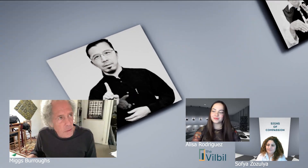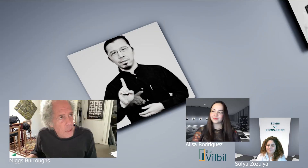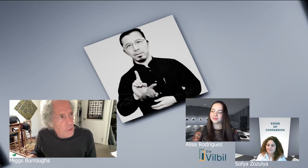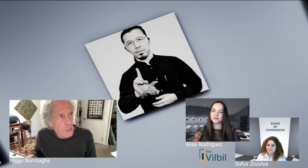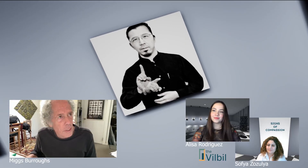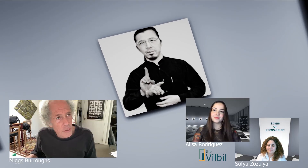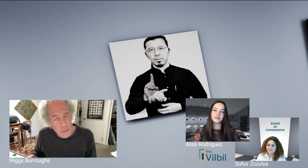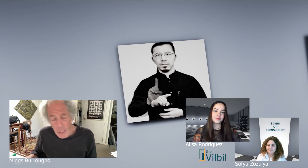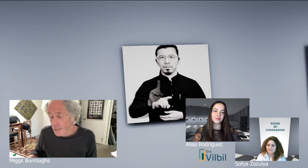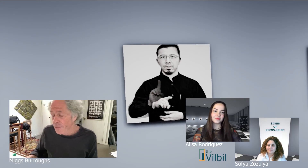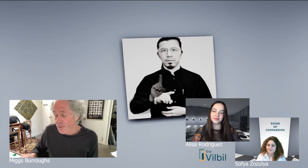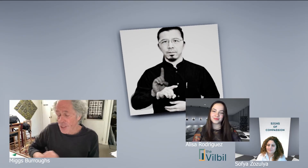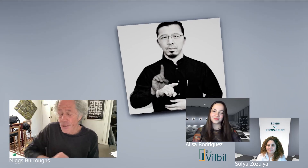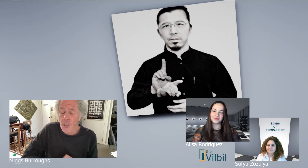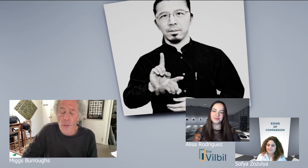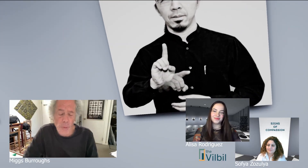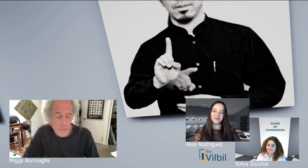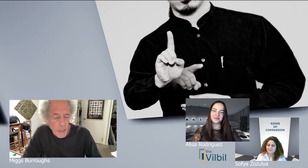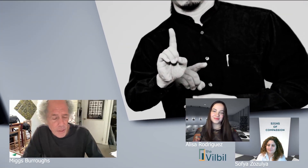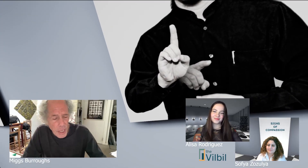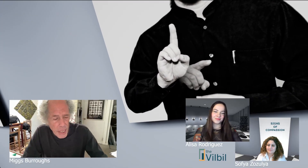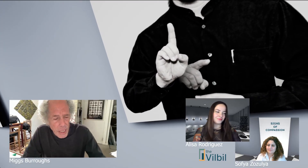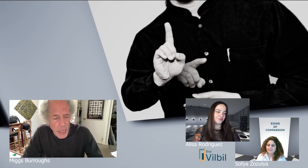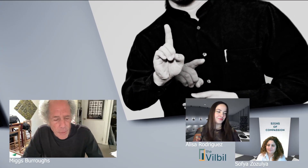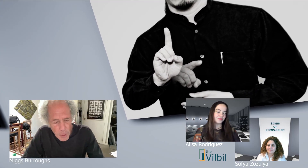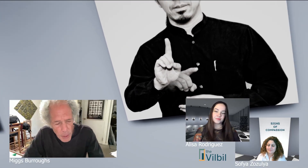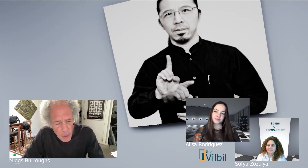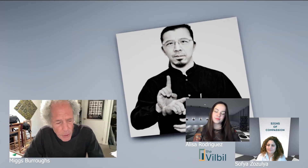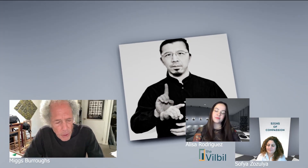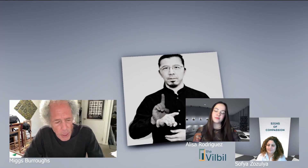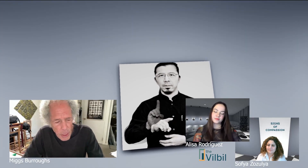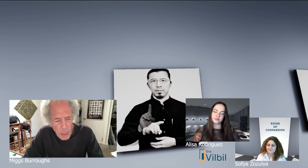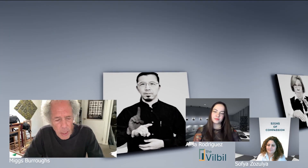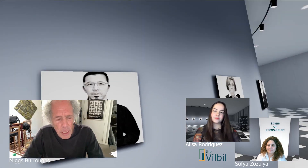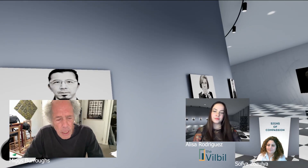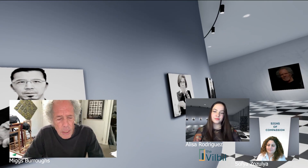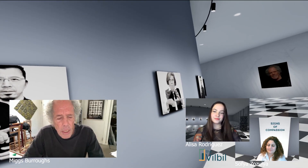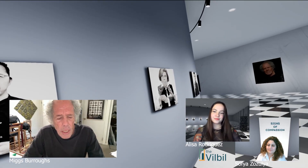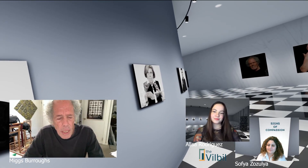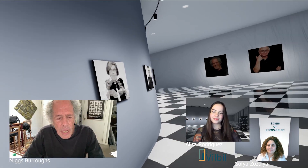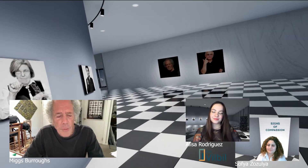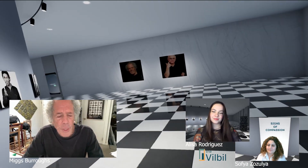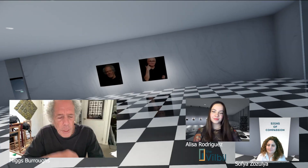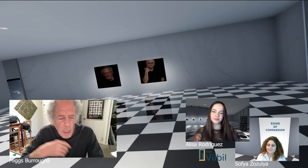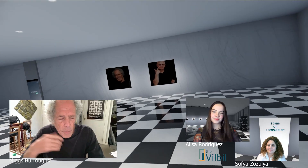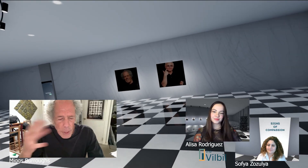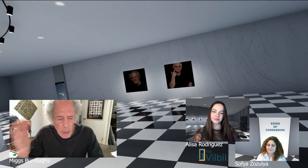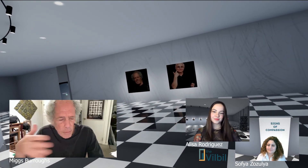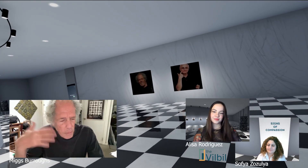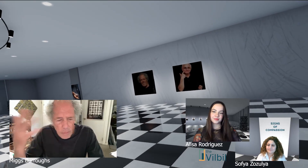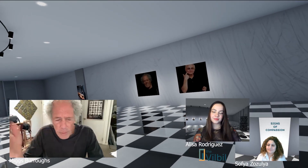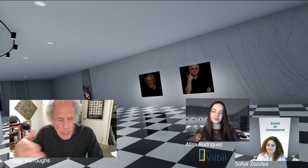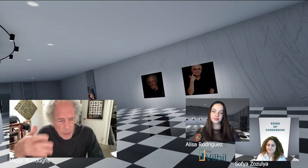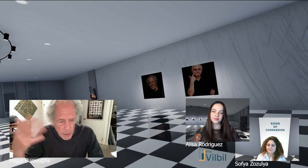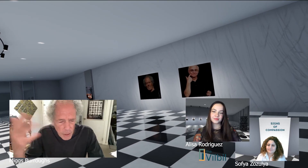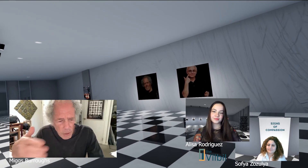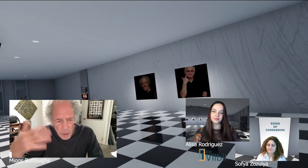how long ago? I don't know, 15 years ago when my father died, and my mother asked me to come and take, clean